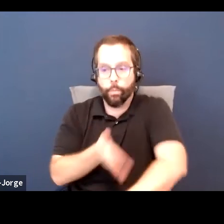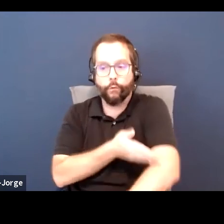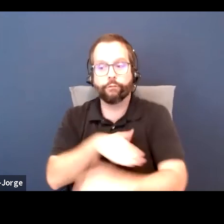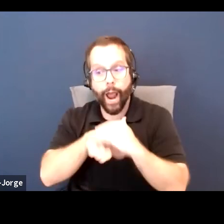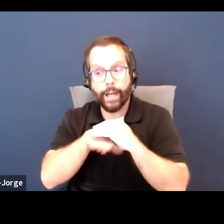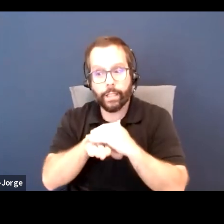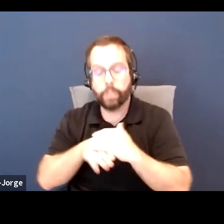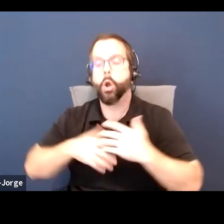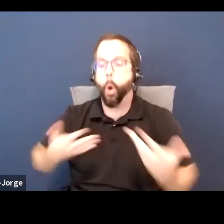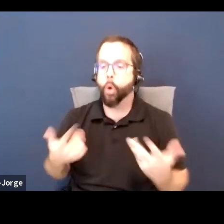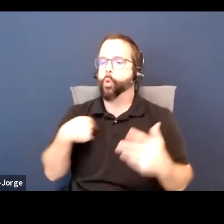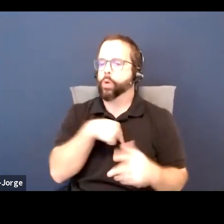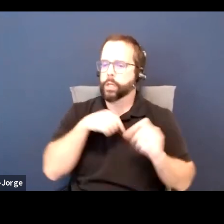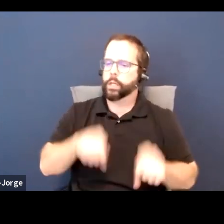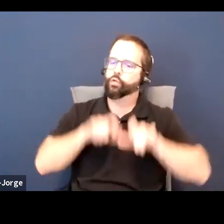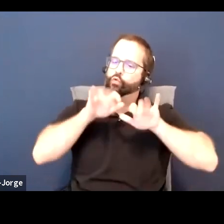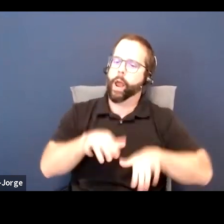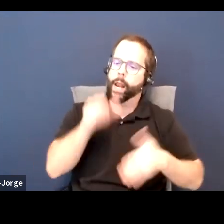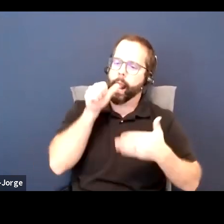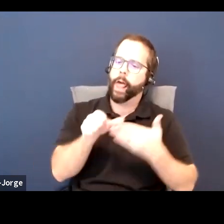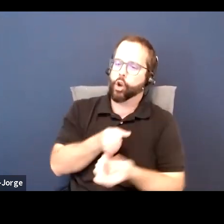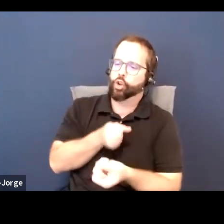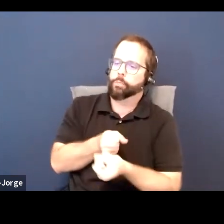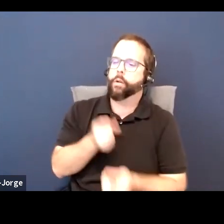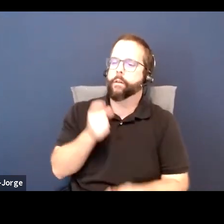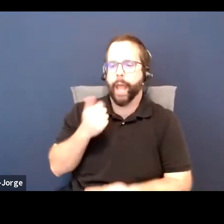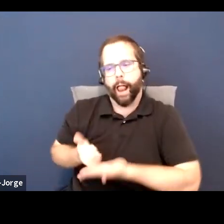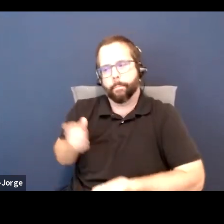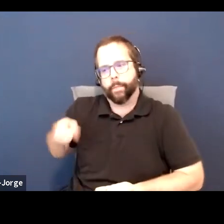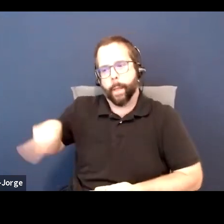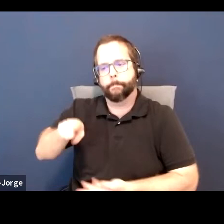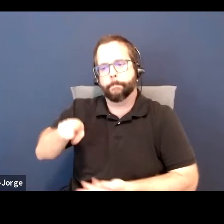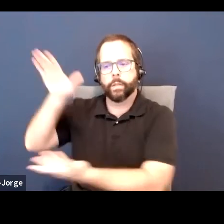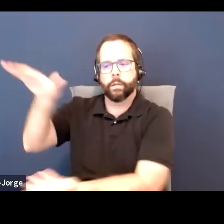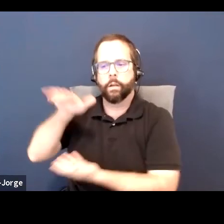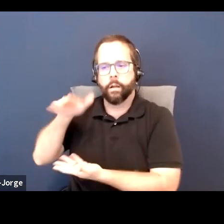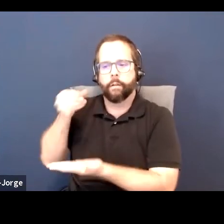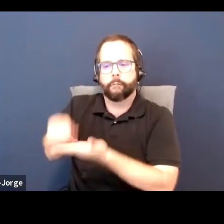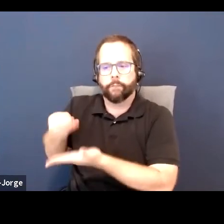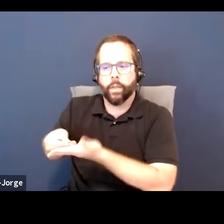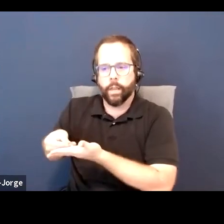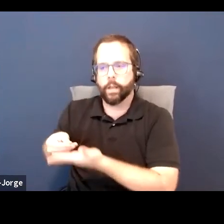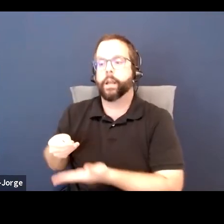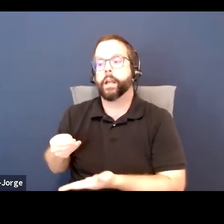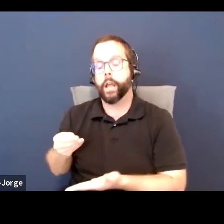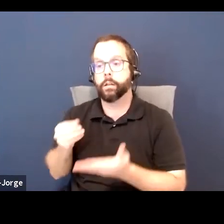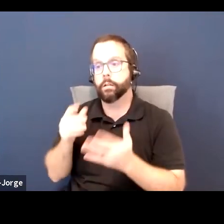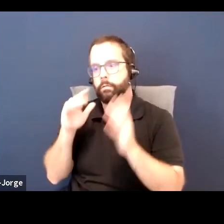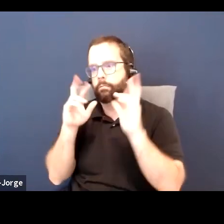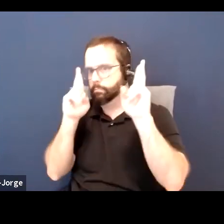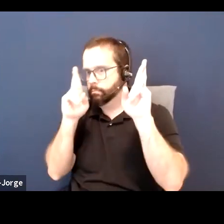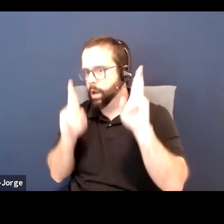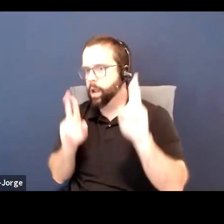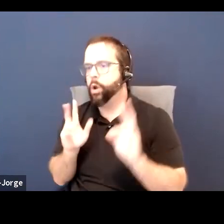we can write a letter of support to help them get that funding, which will ideally increase the access at the park that